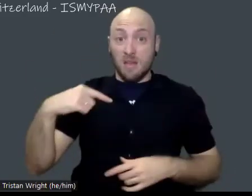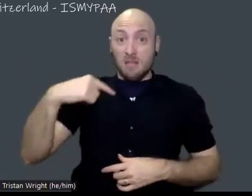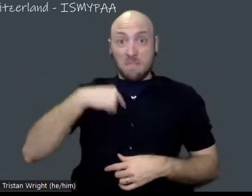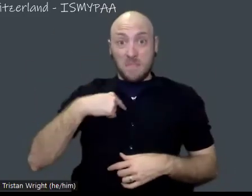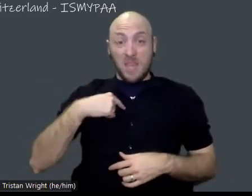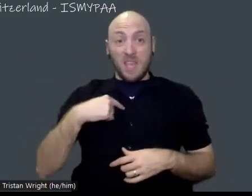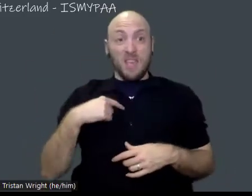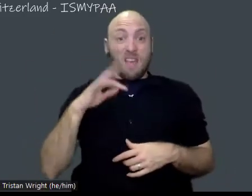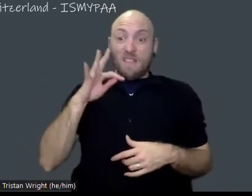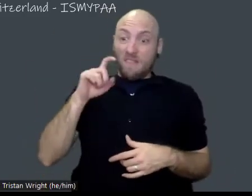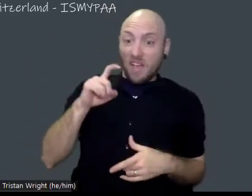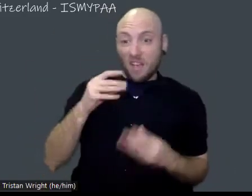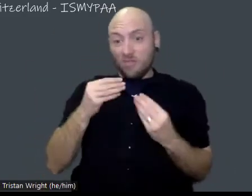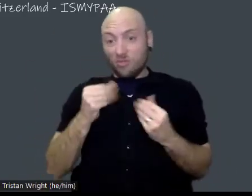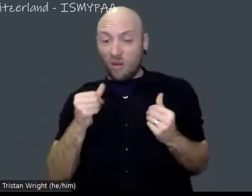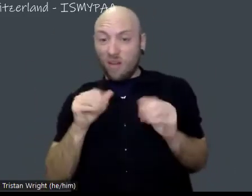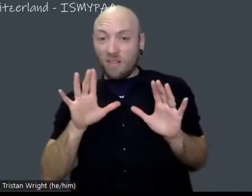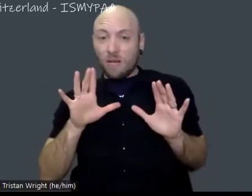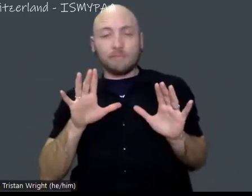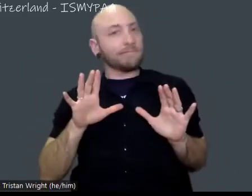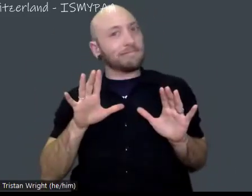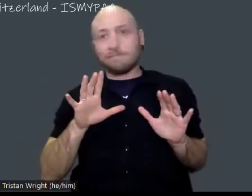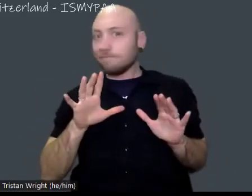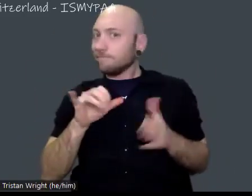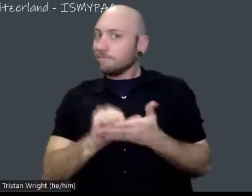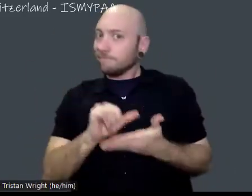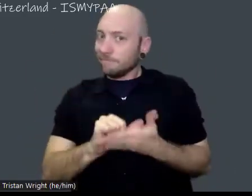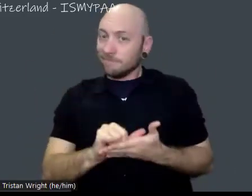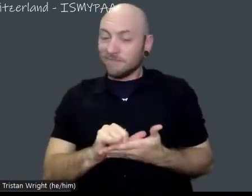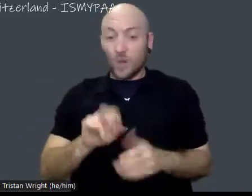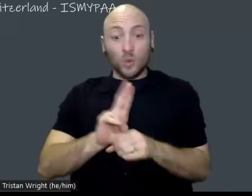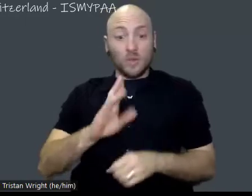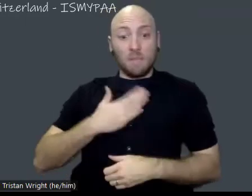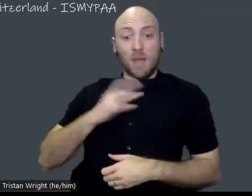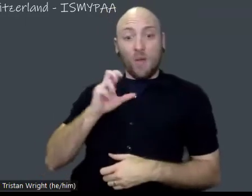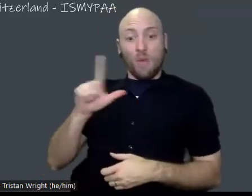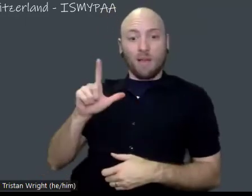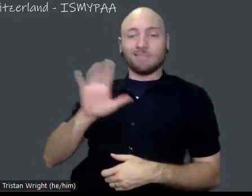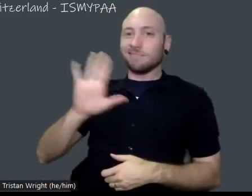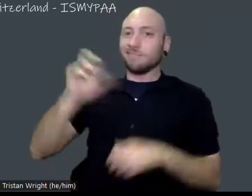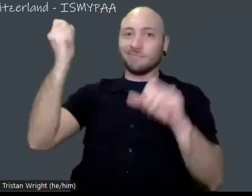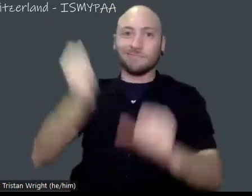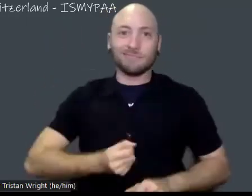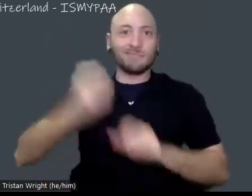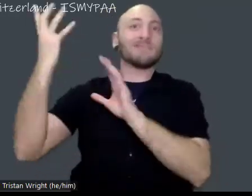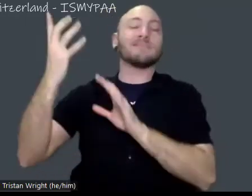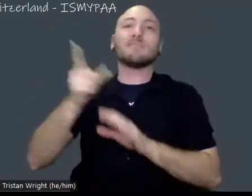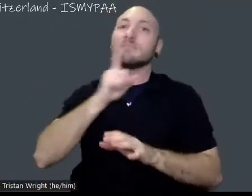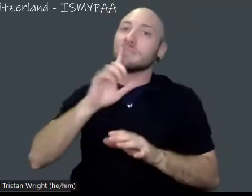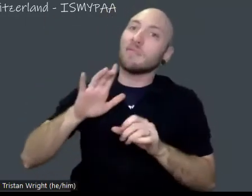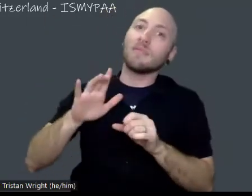and solve everything on my self-will, and really in